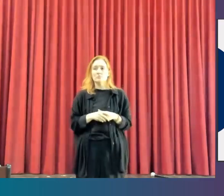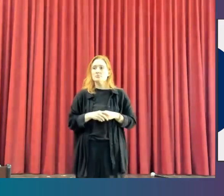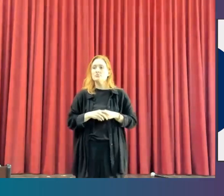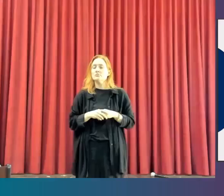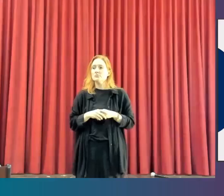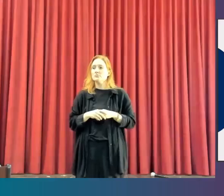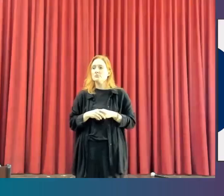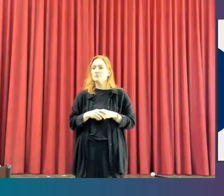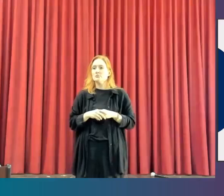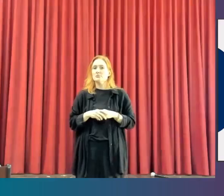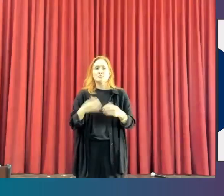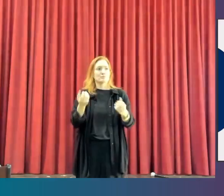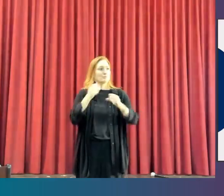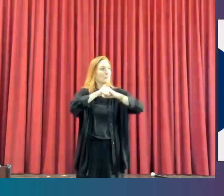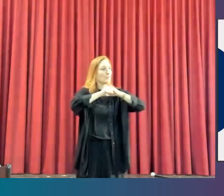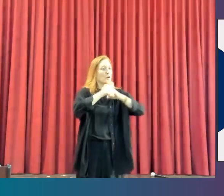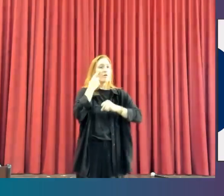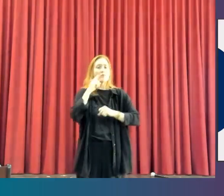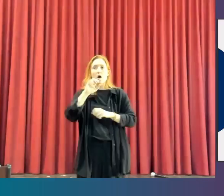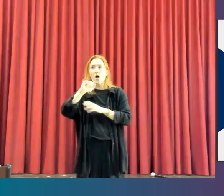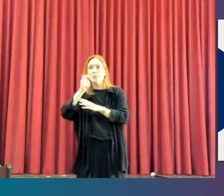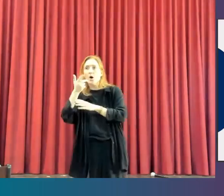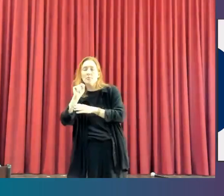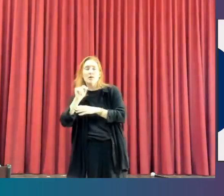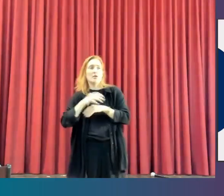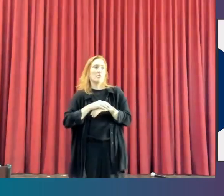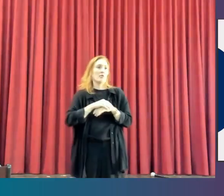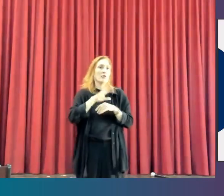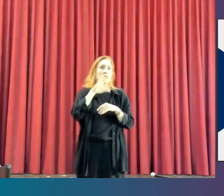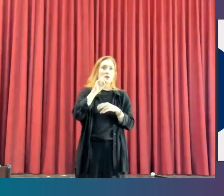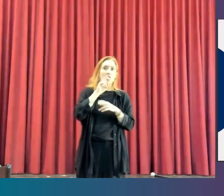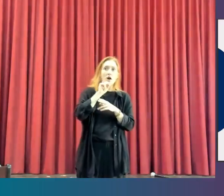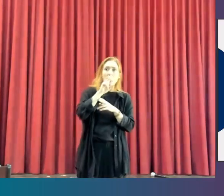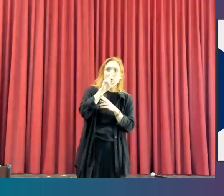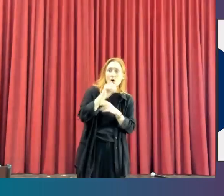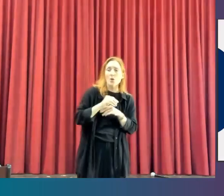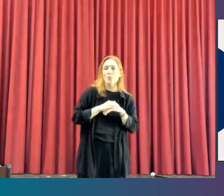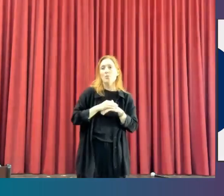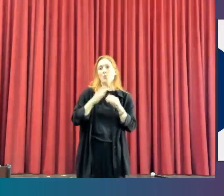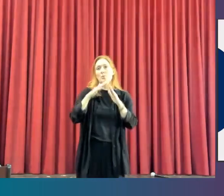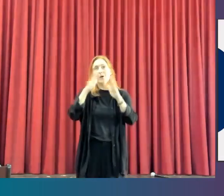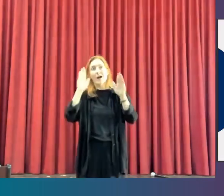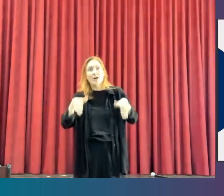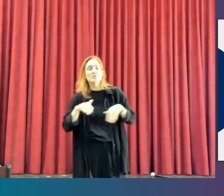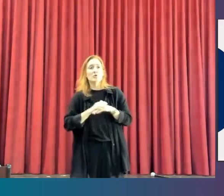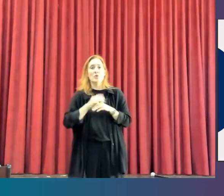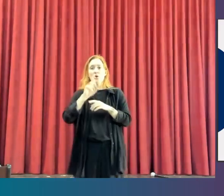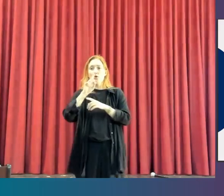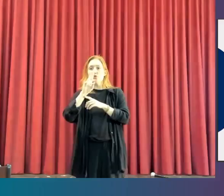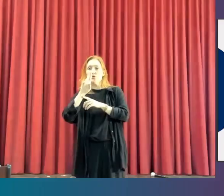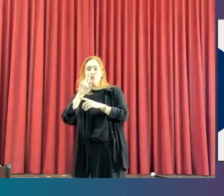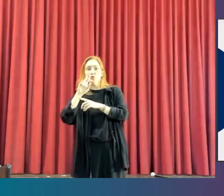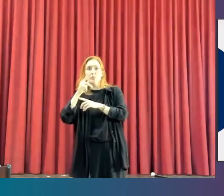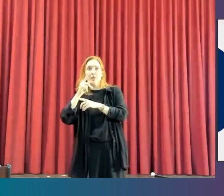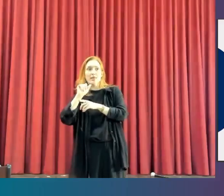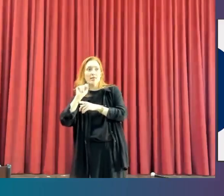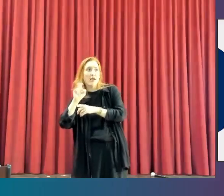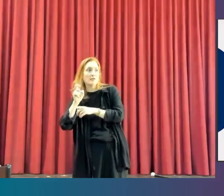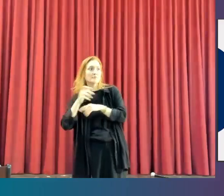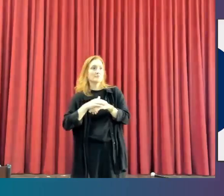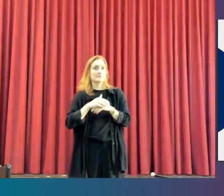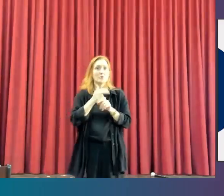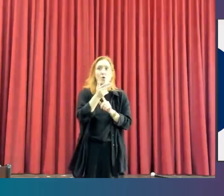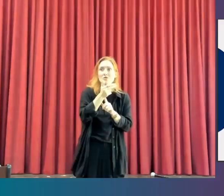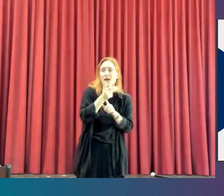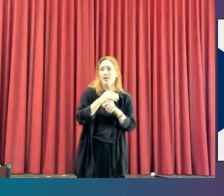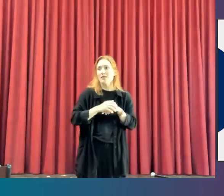So we have protections in apartments, condos, houses, duplexes, residential motels,